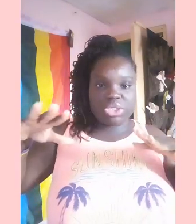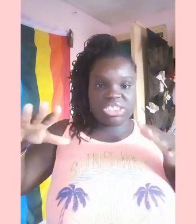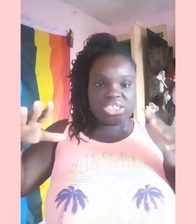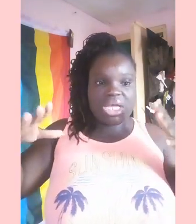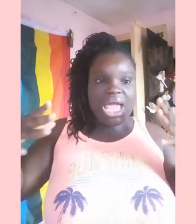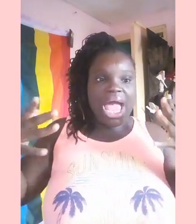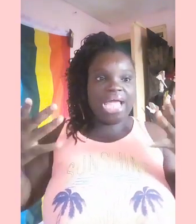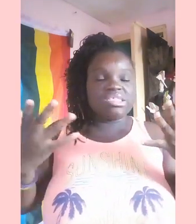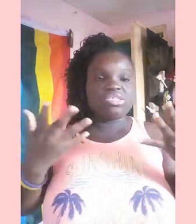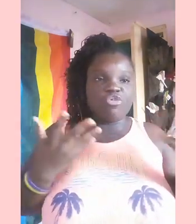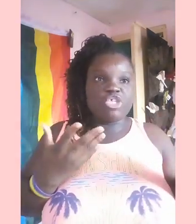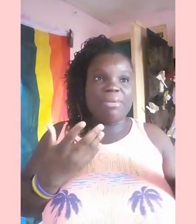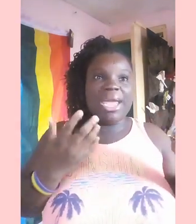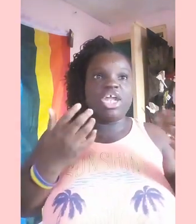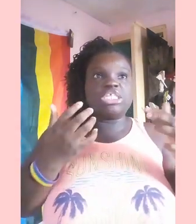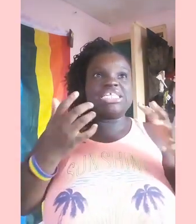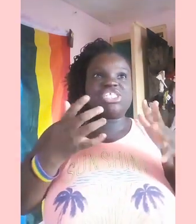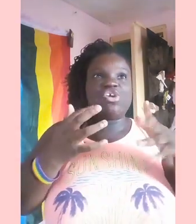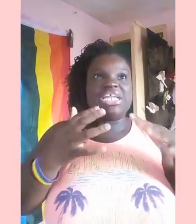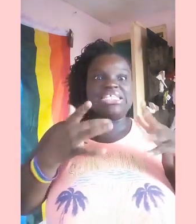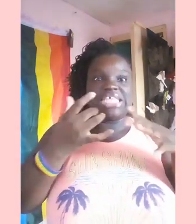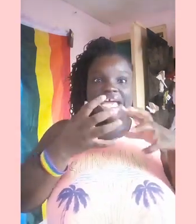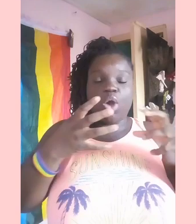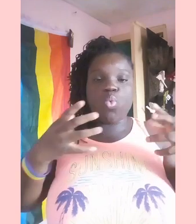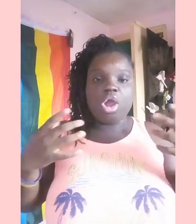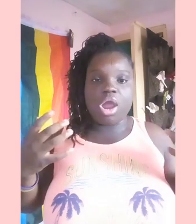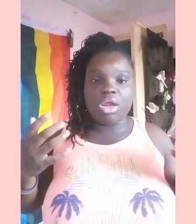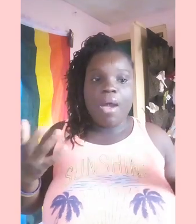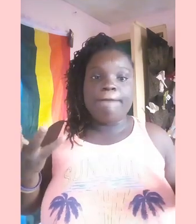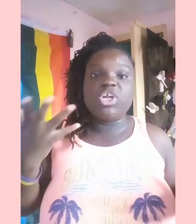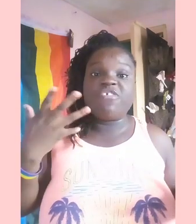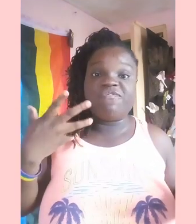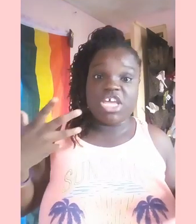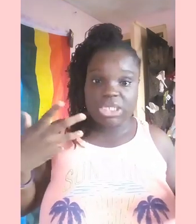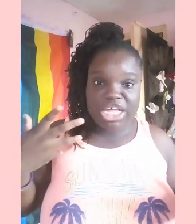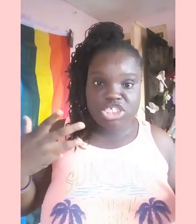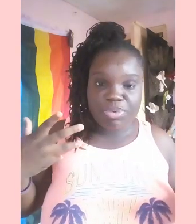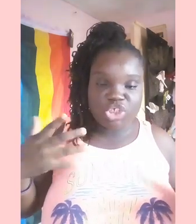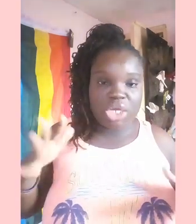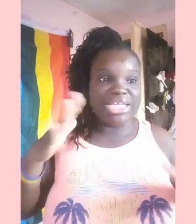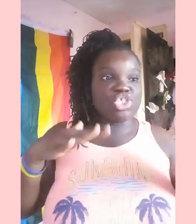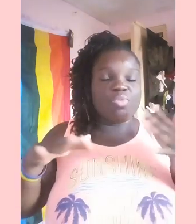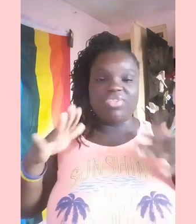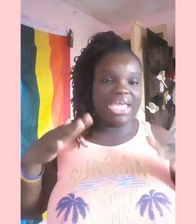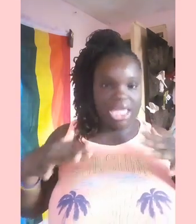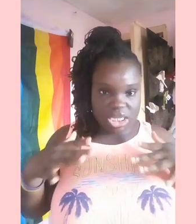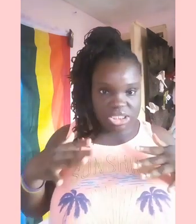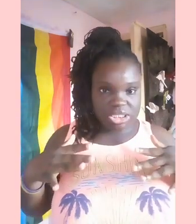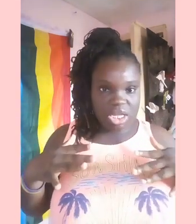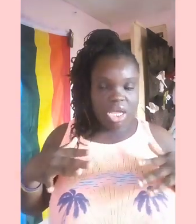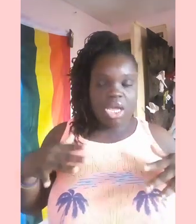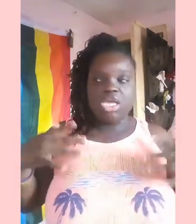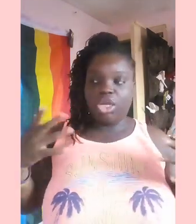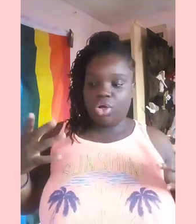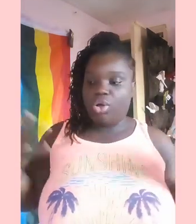codes and stuff, so they might not necessarily sign a word, but their facial expression and something else, you know,